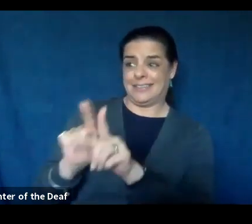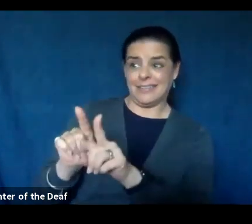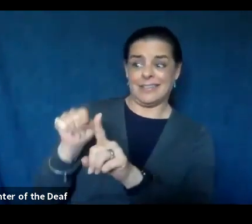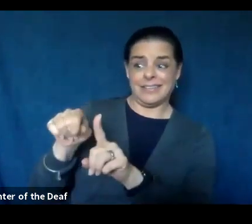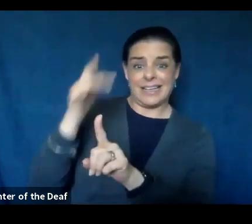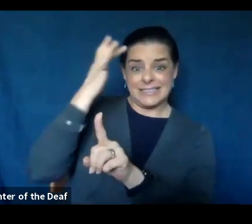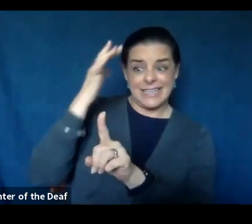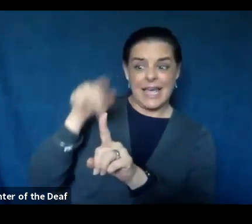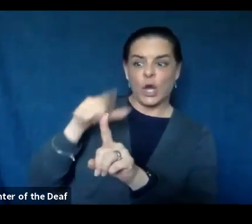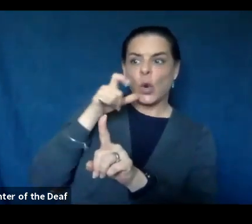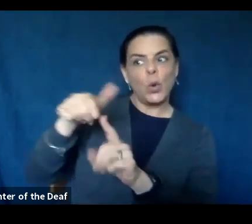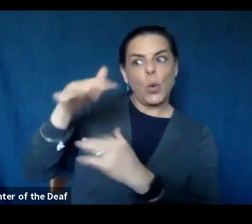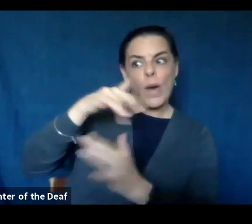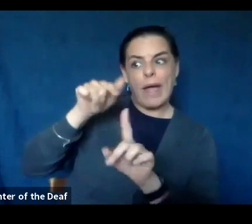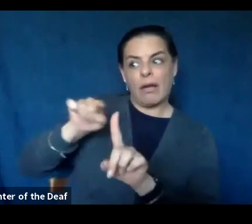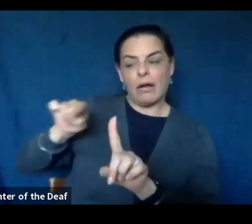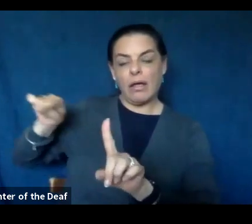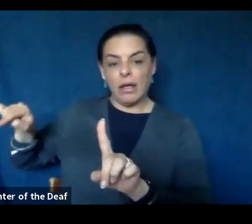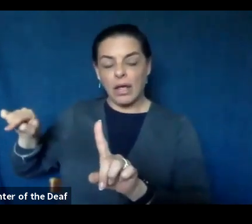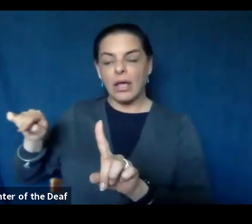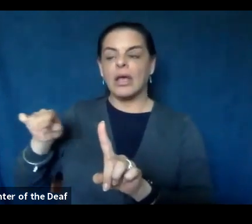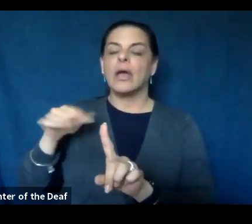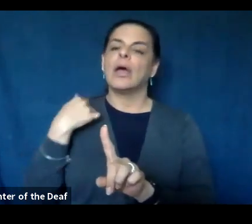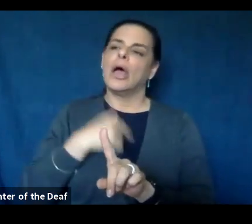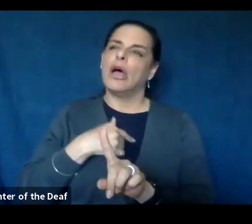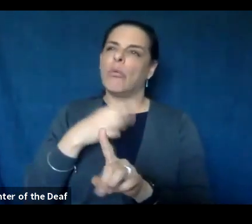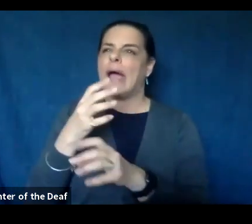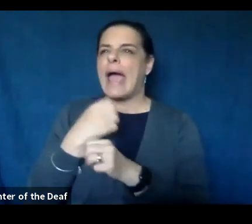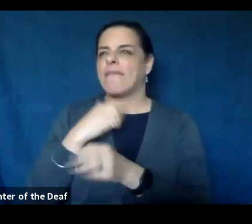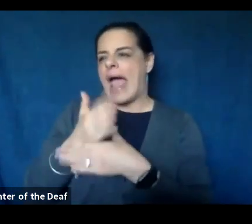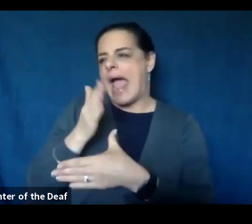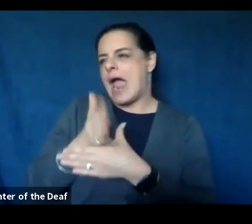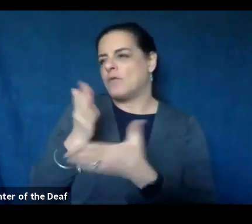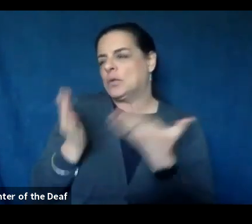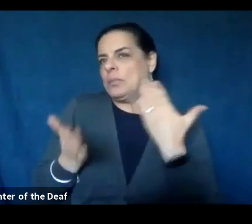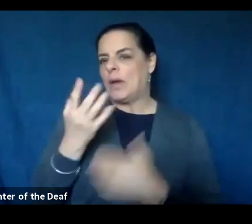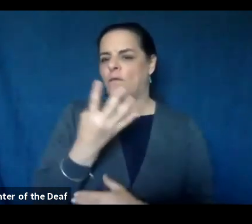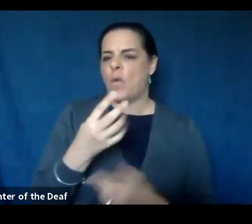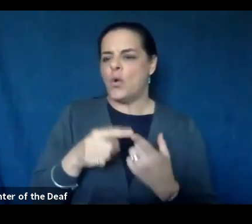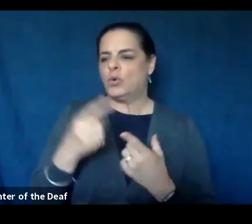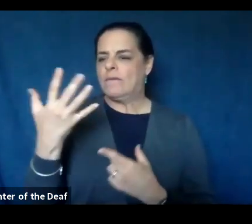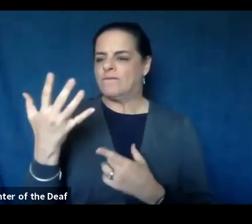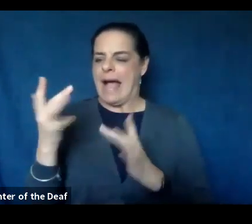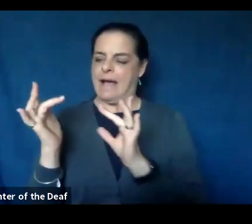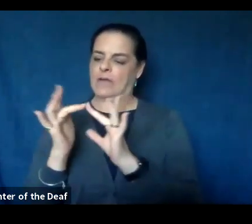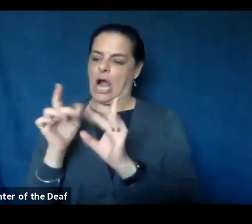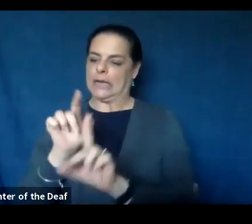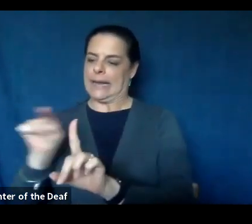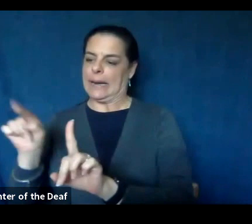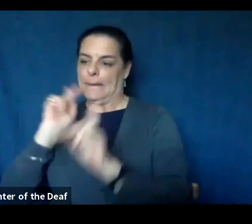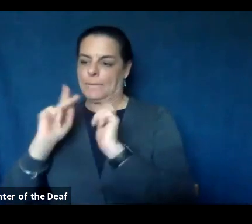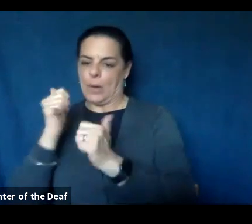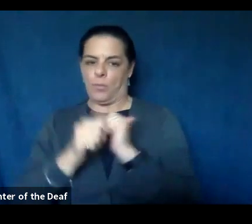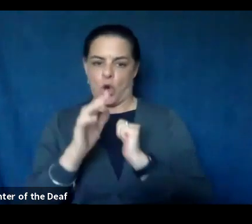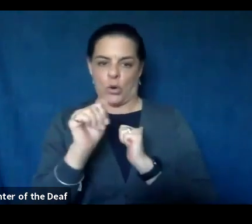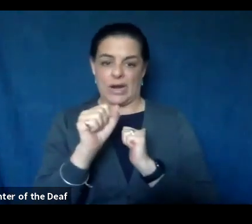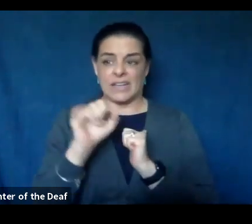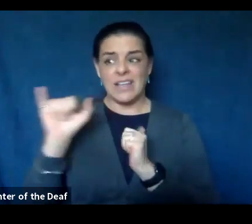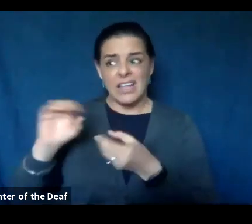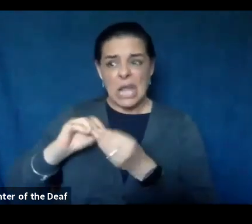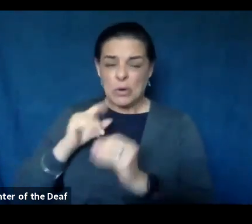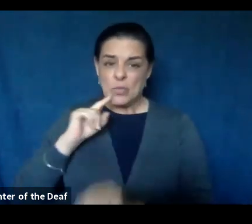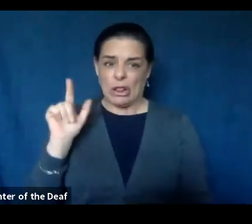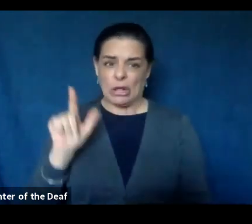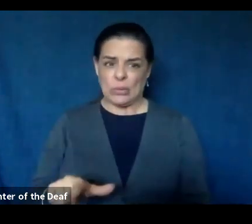think Dr. Buchanan mentioned last week, we're getting an average of 4 to 5 contacts per case. That's a really low number. We do